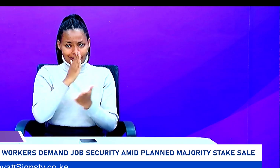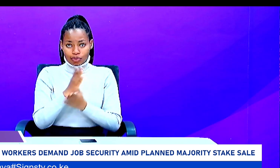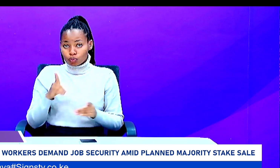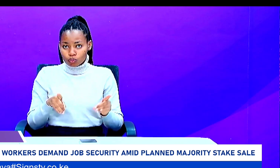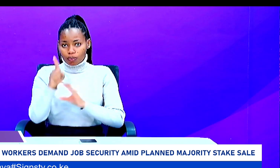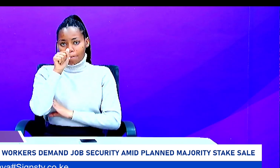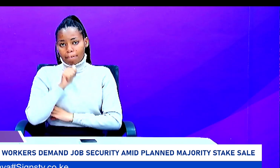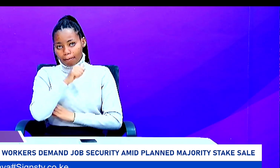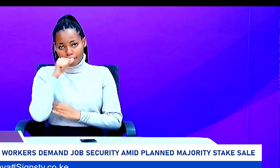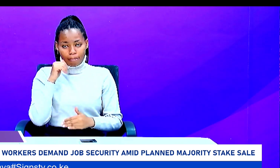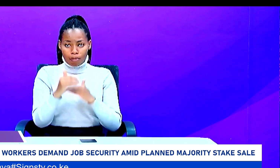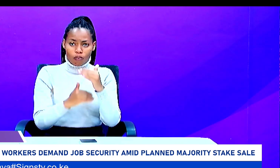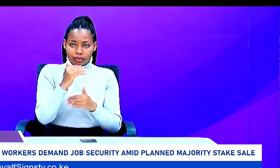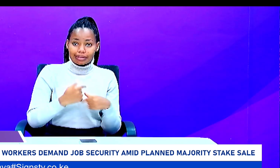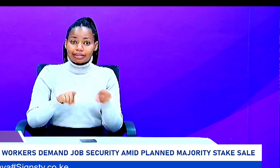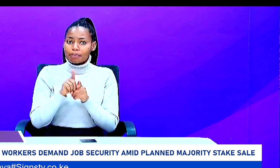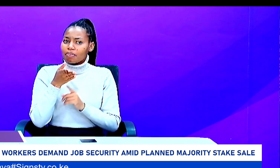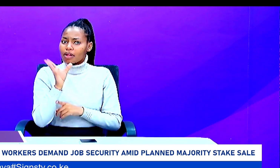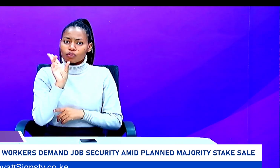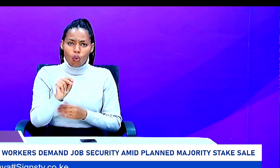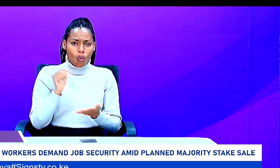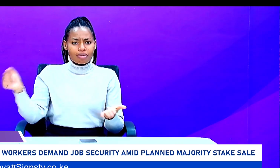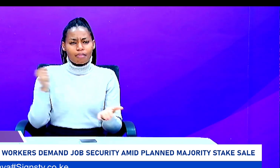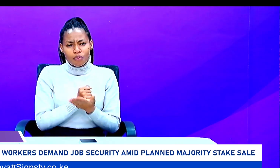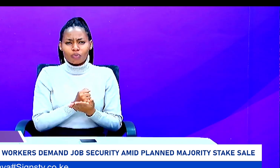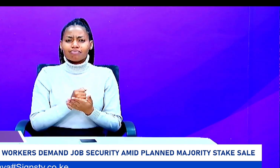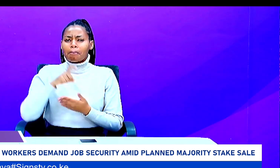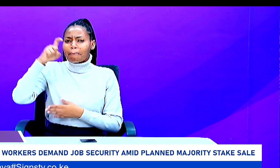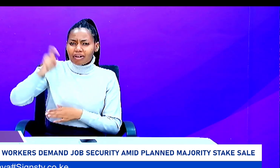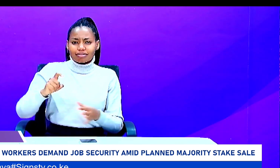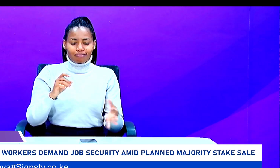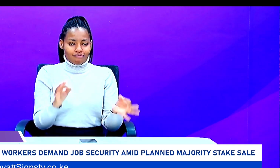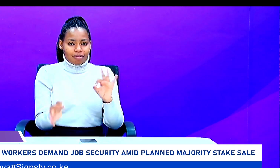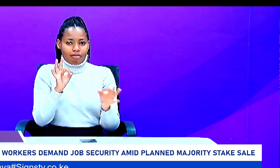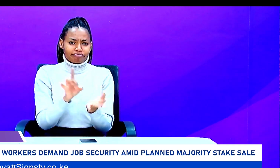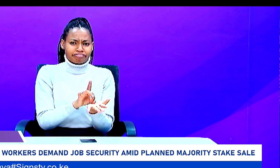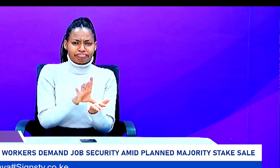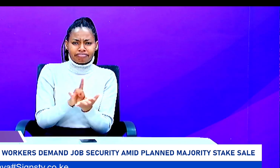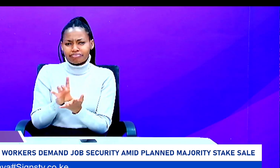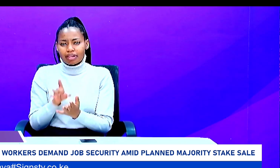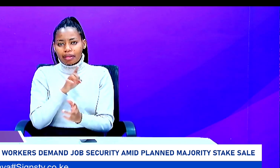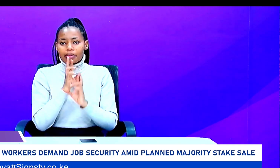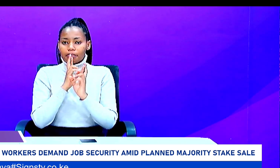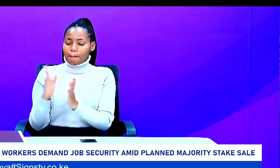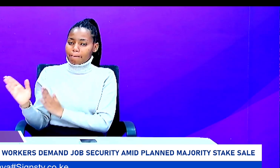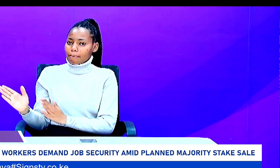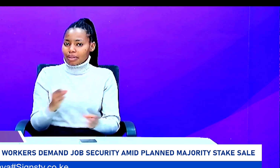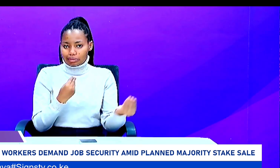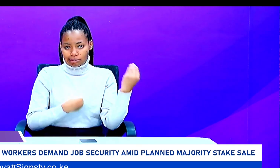privatization process. It insists that no employee should be unfairly dismissed as a result of planned